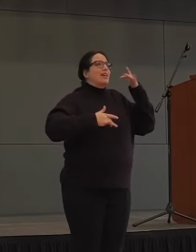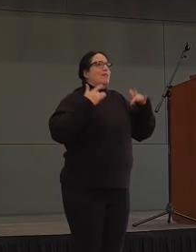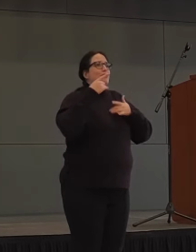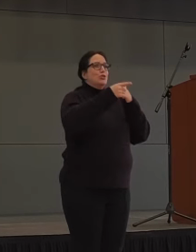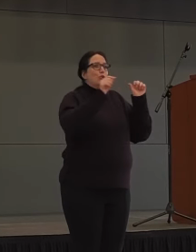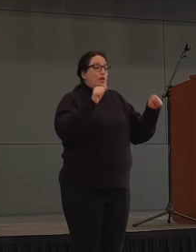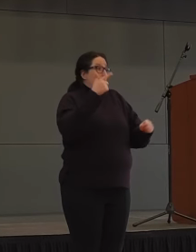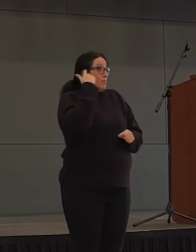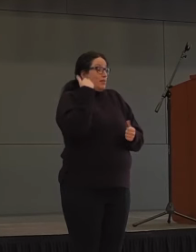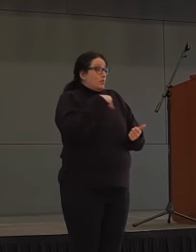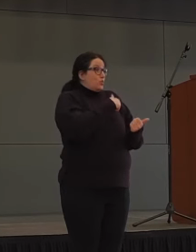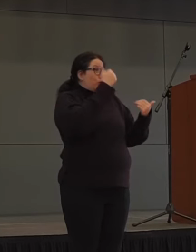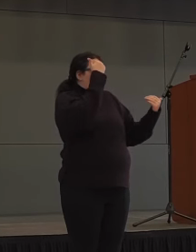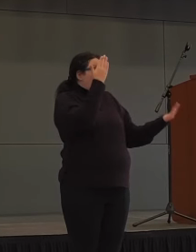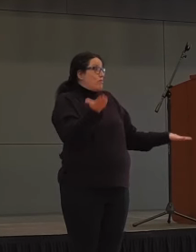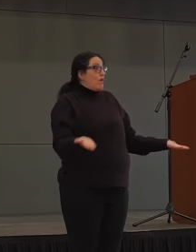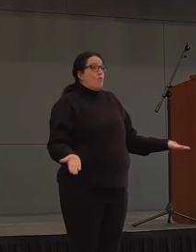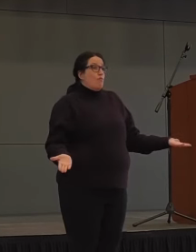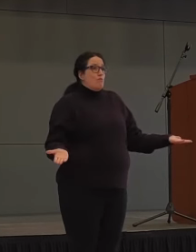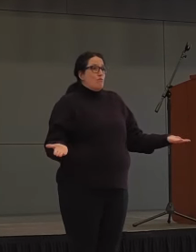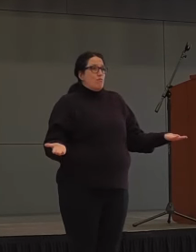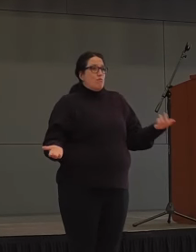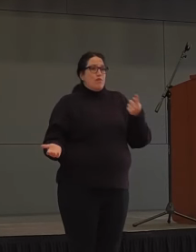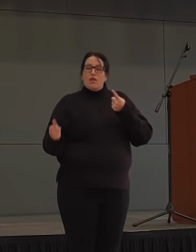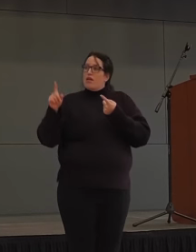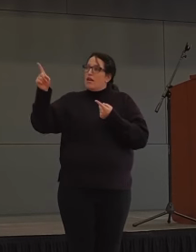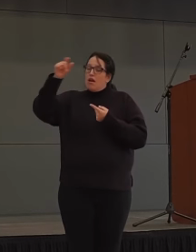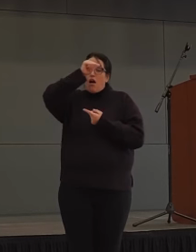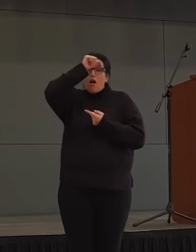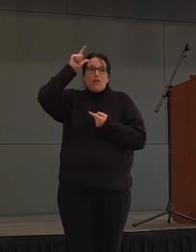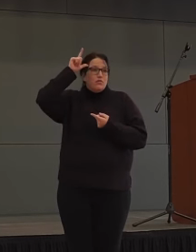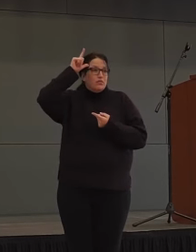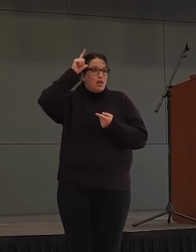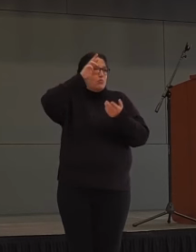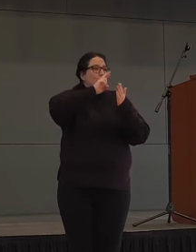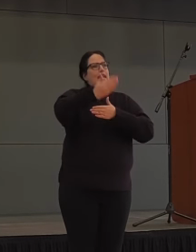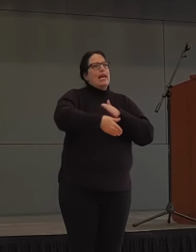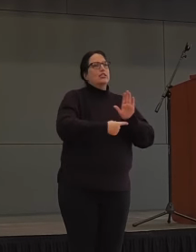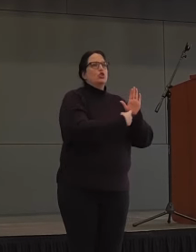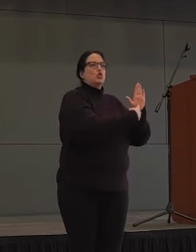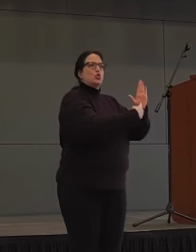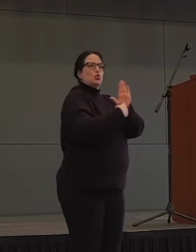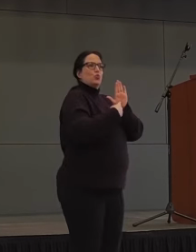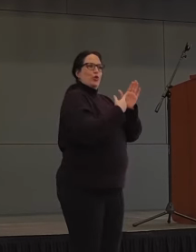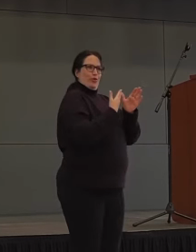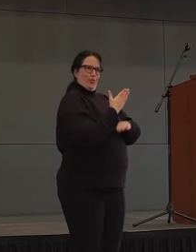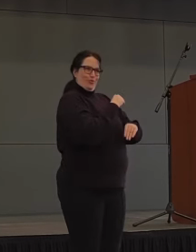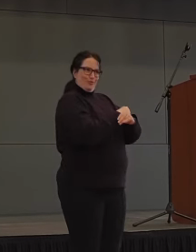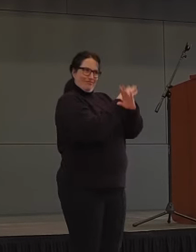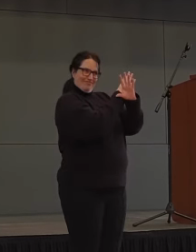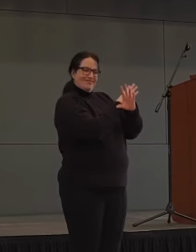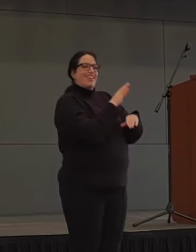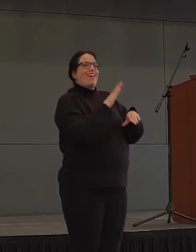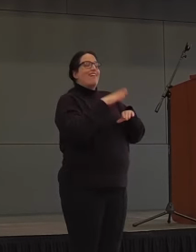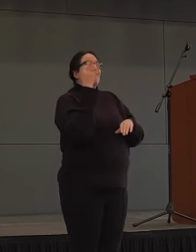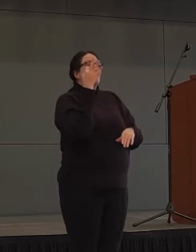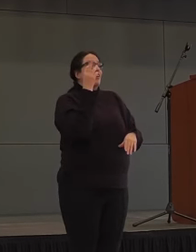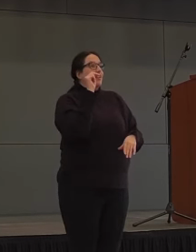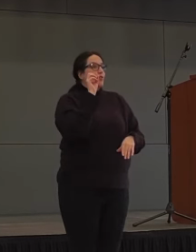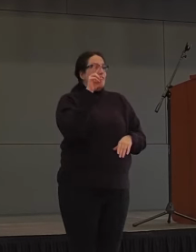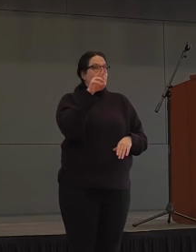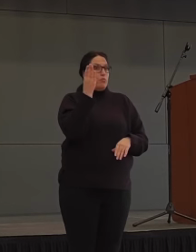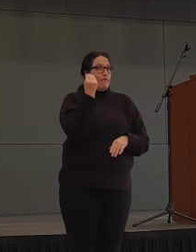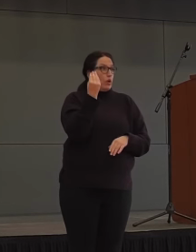we don't know. So Alzheimer's Resource Alaska has Friday, November